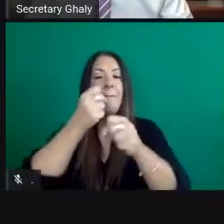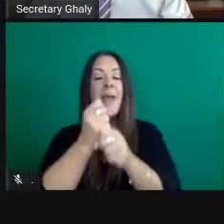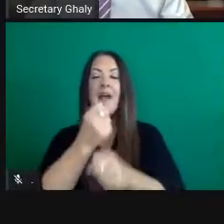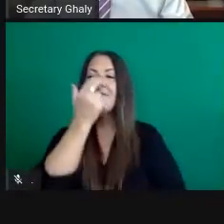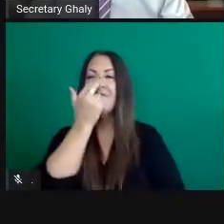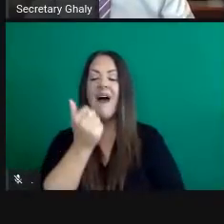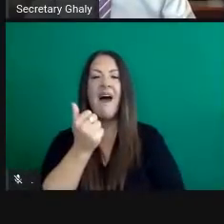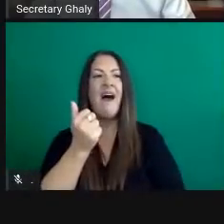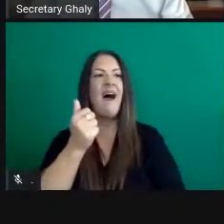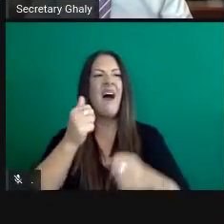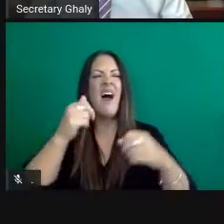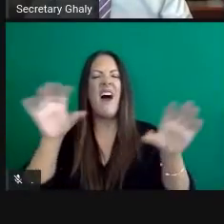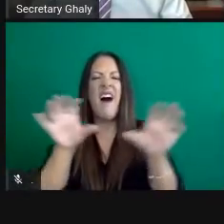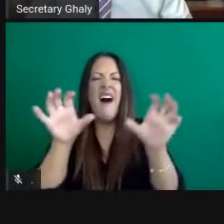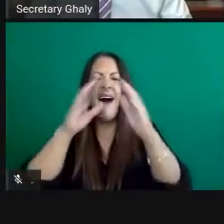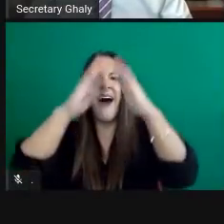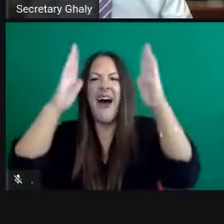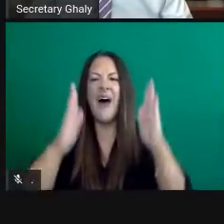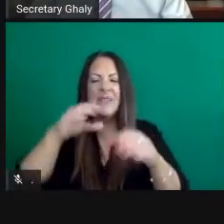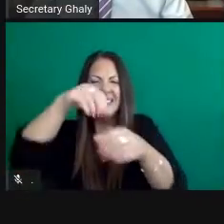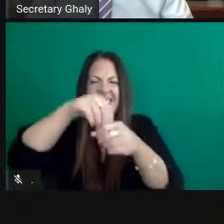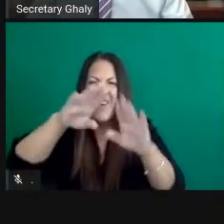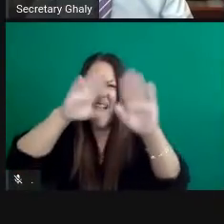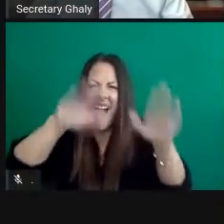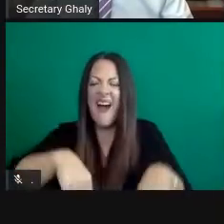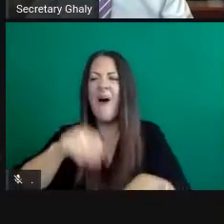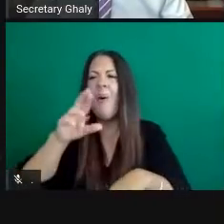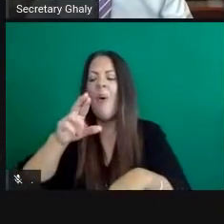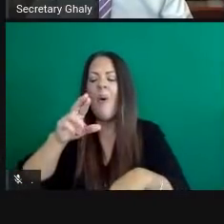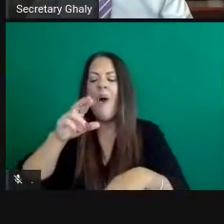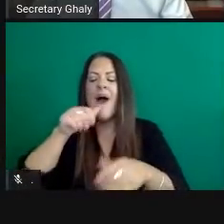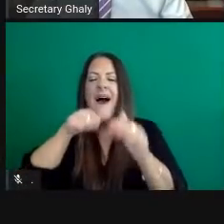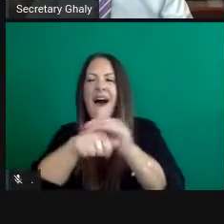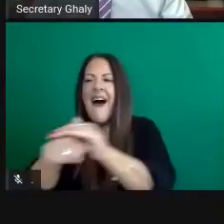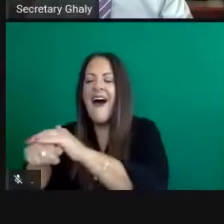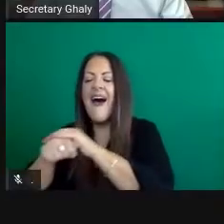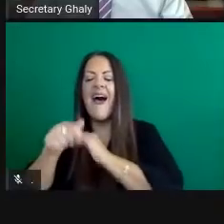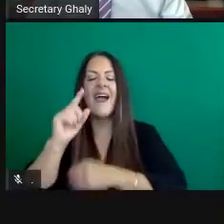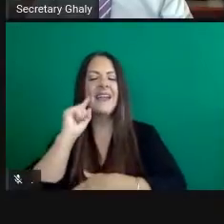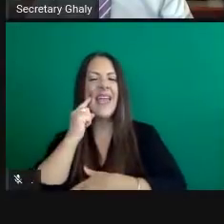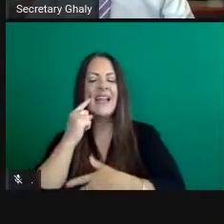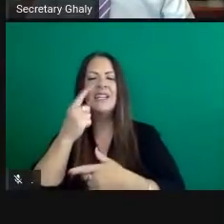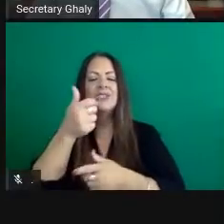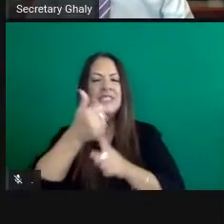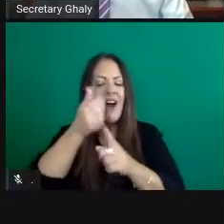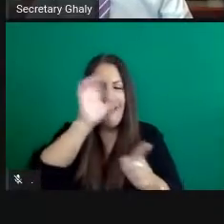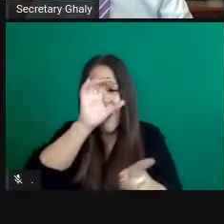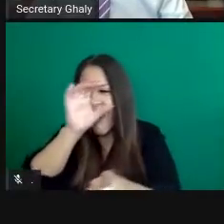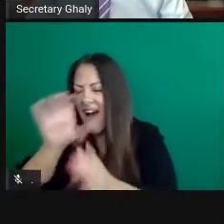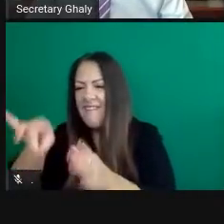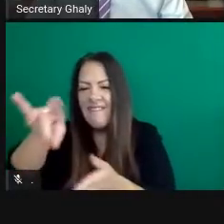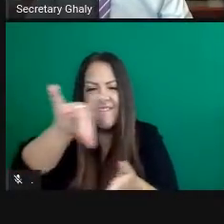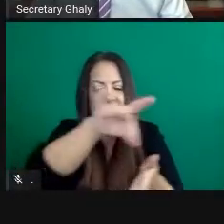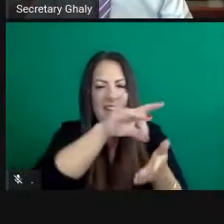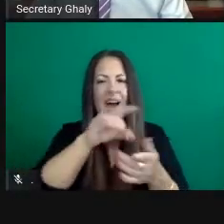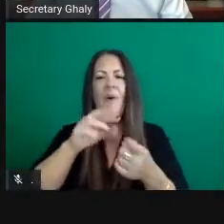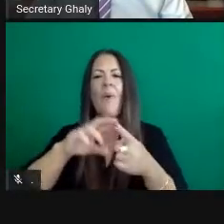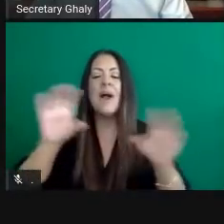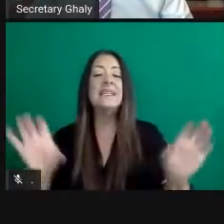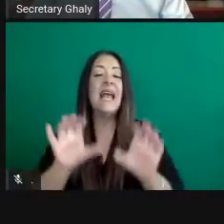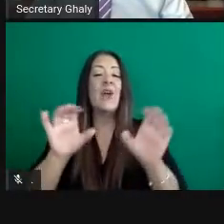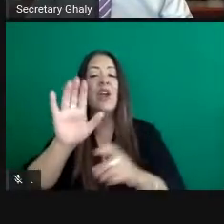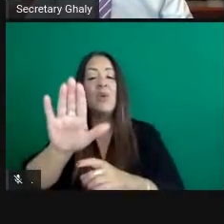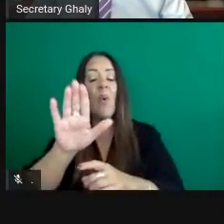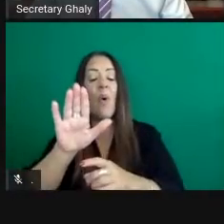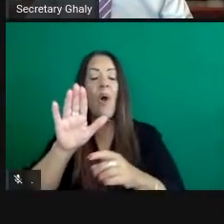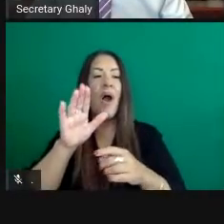hunt, having a scary movie night, painting faces and carving pumpkins, decorating your backyard or your